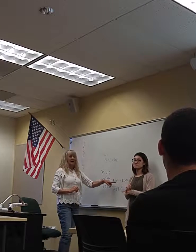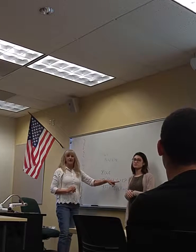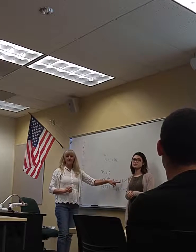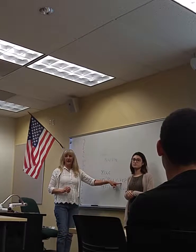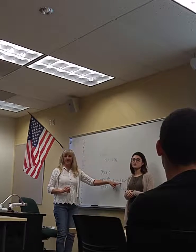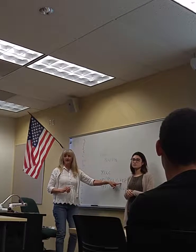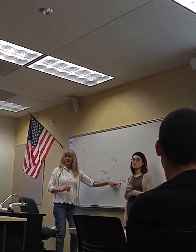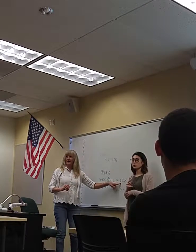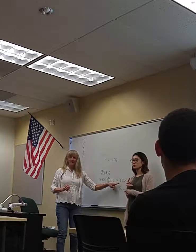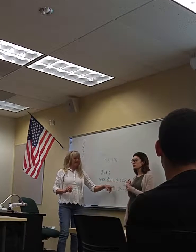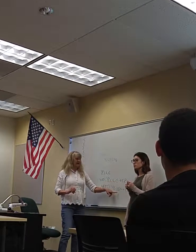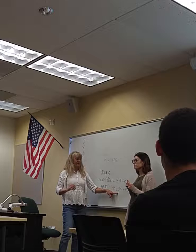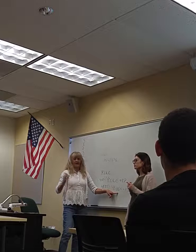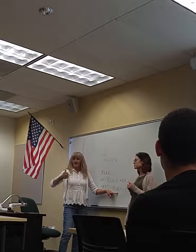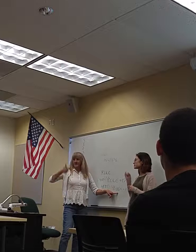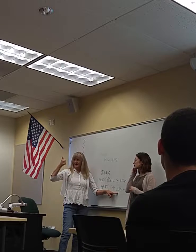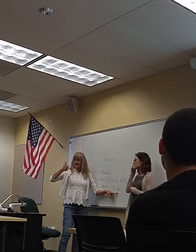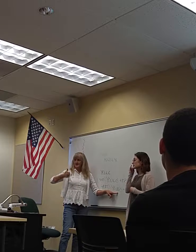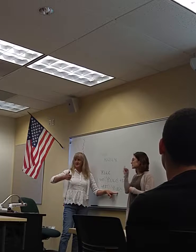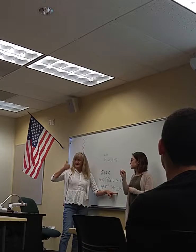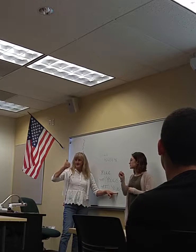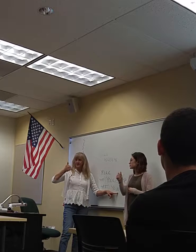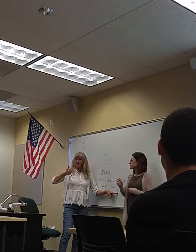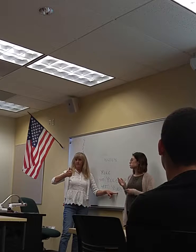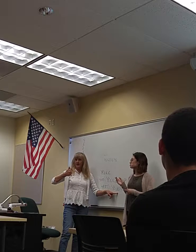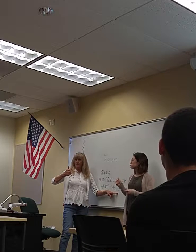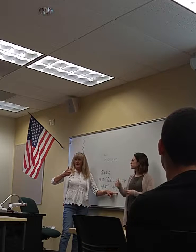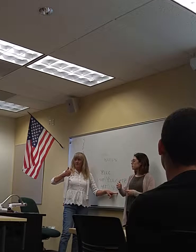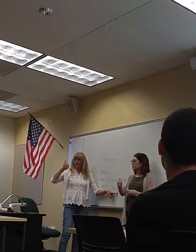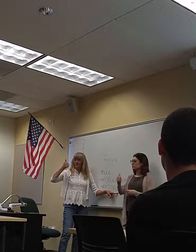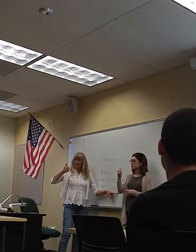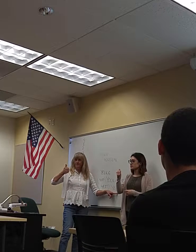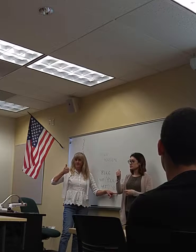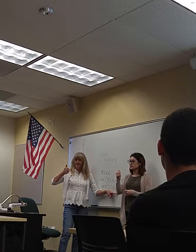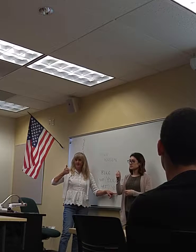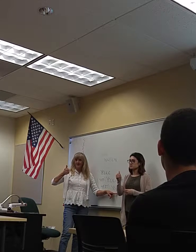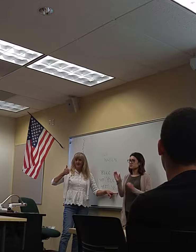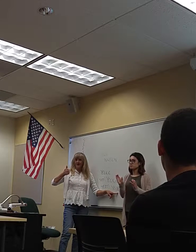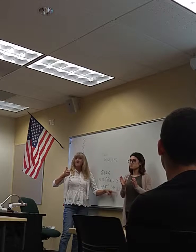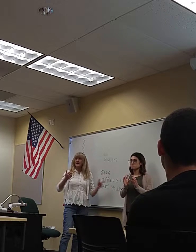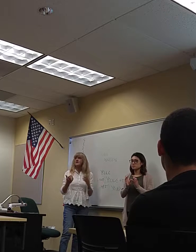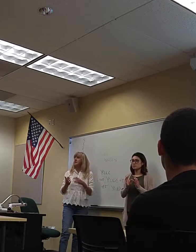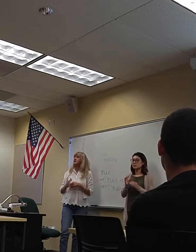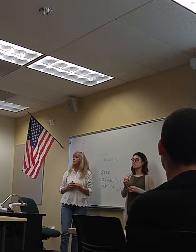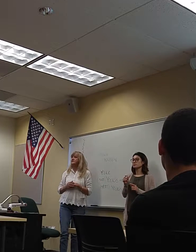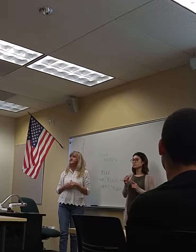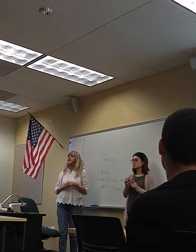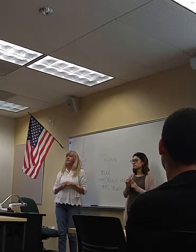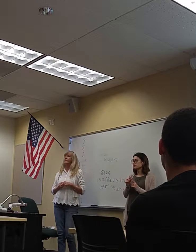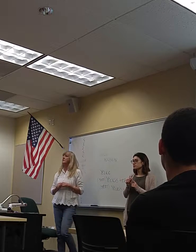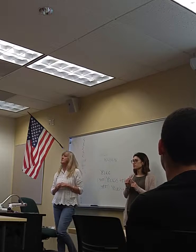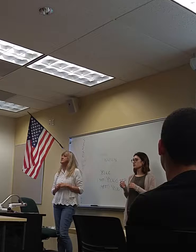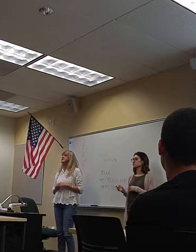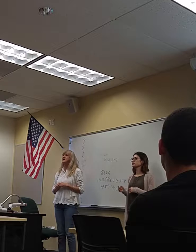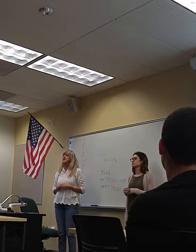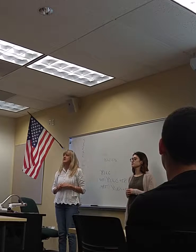And if I did this, would that be a bound morpheme? Yes, because what's the sign for those?